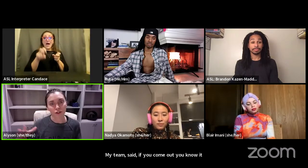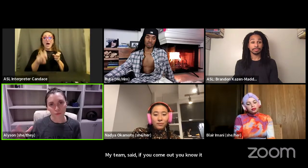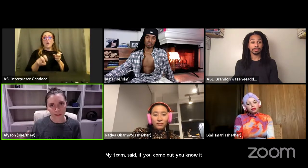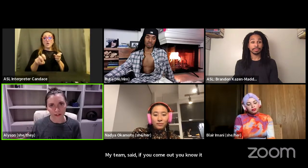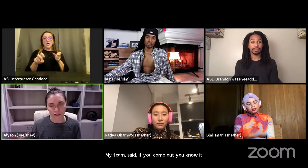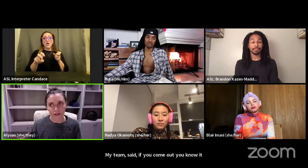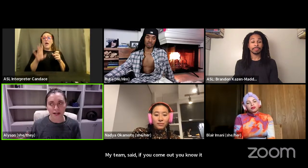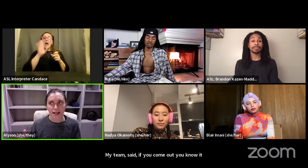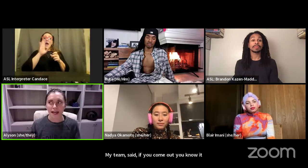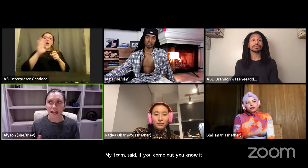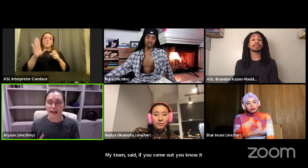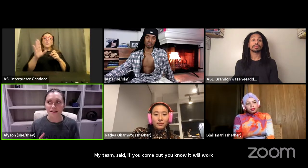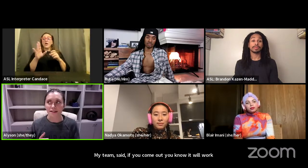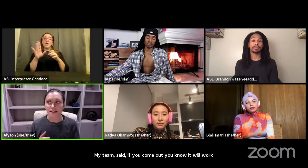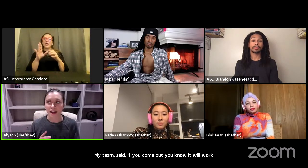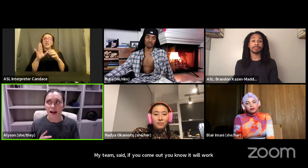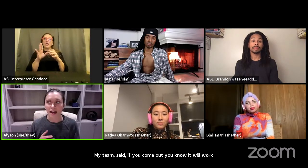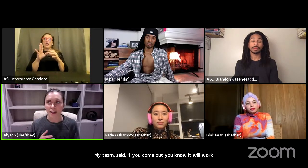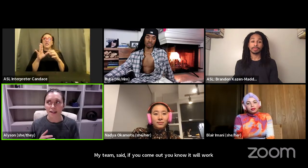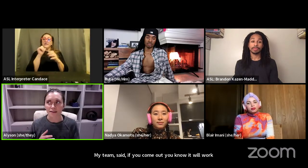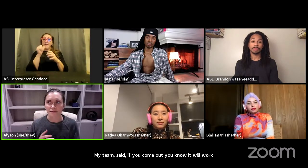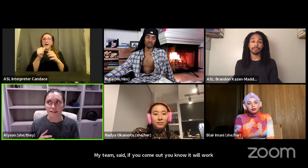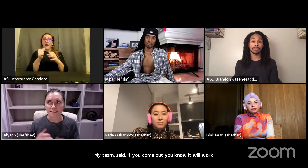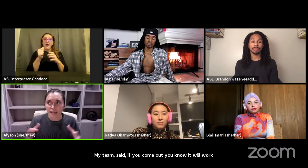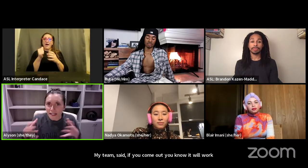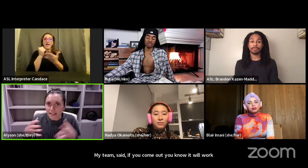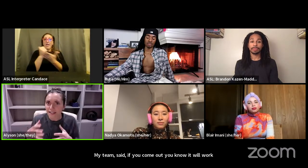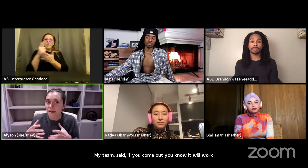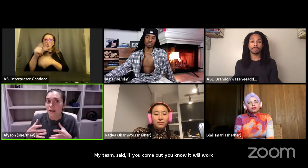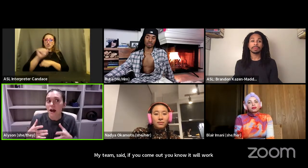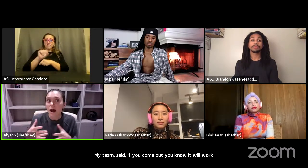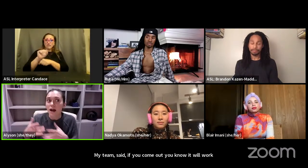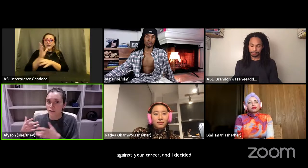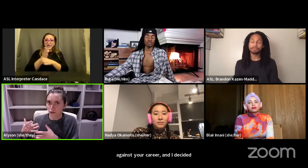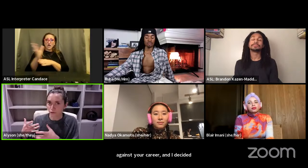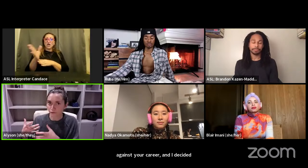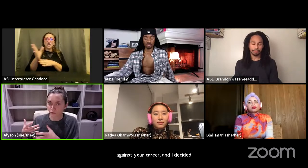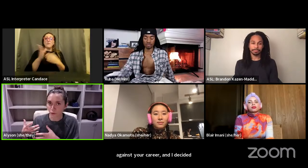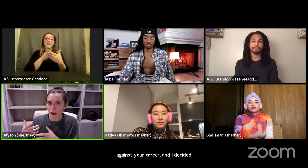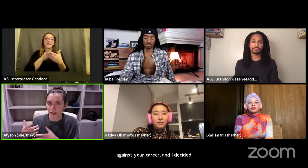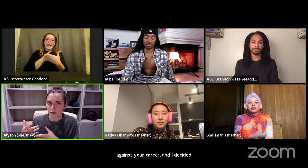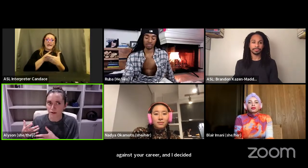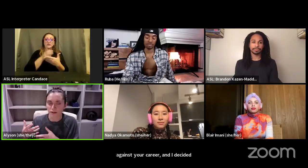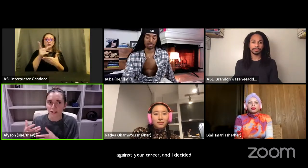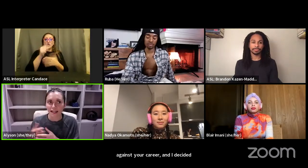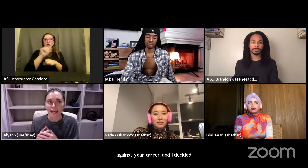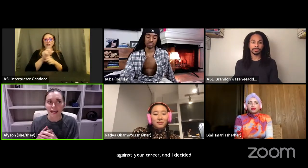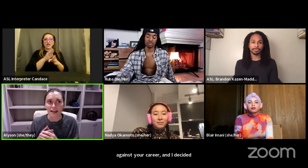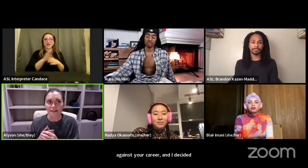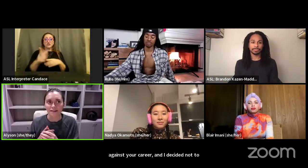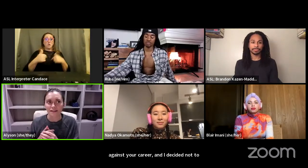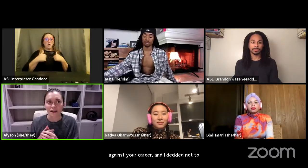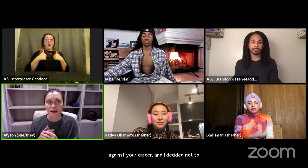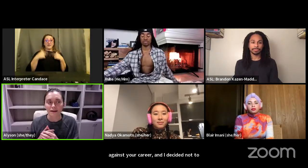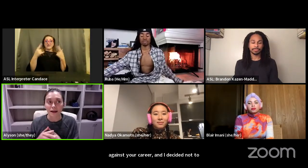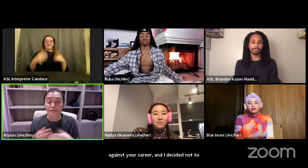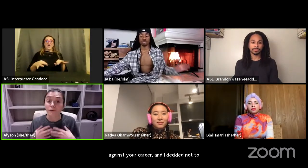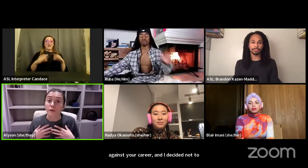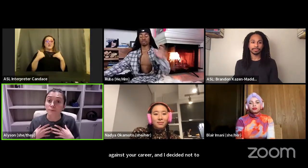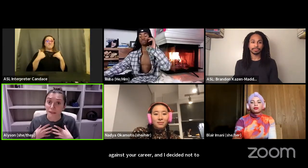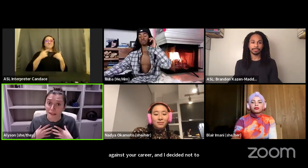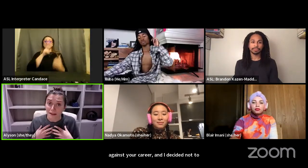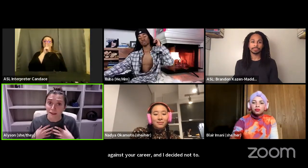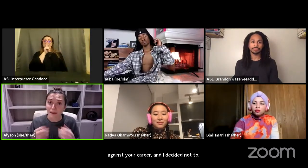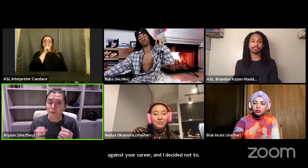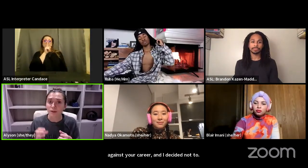against your career. And I decided not to for a while. And